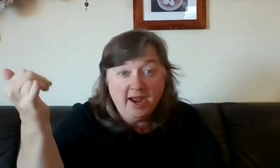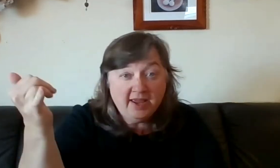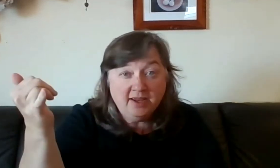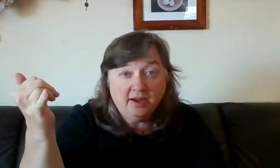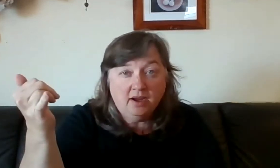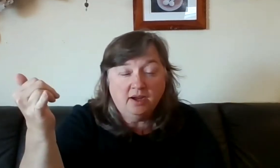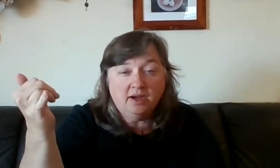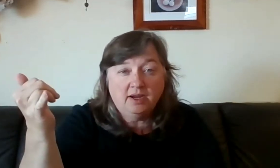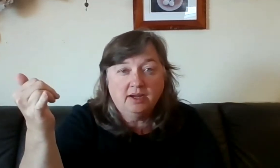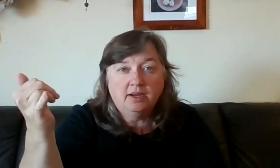Why?